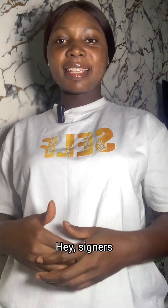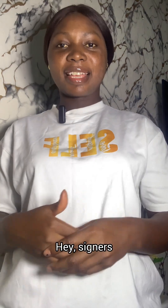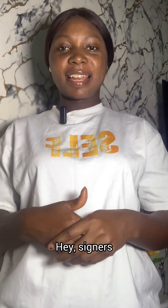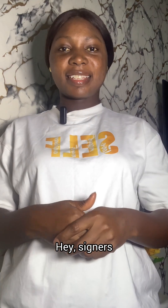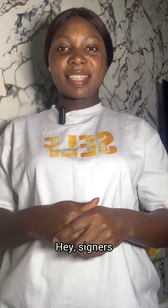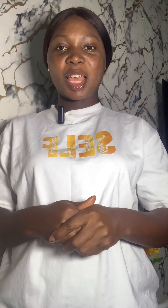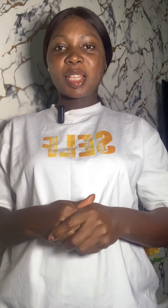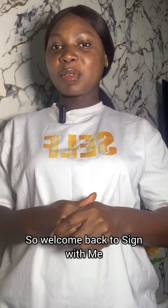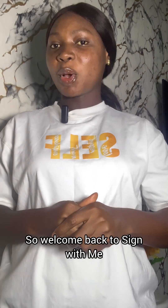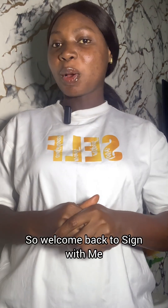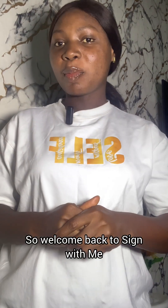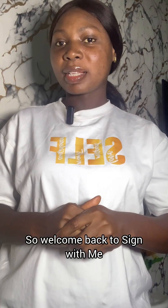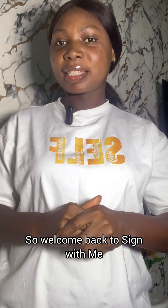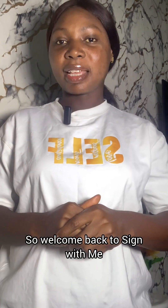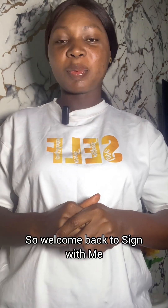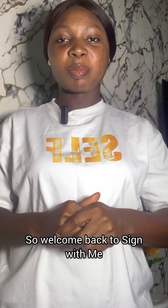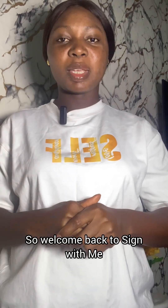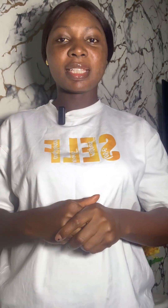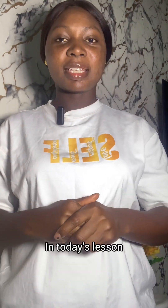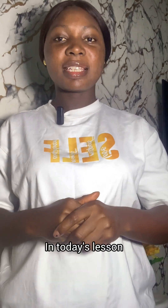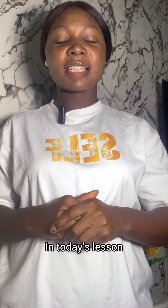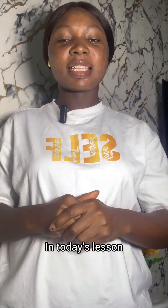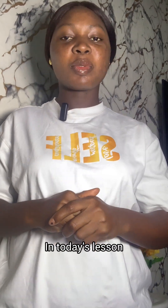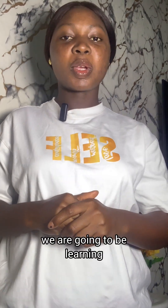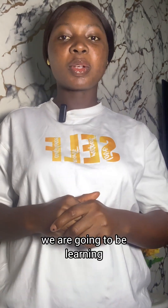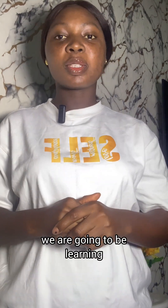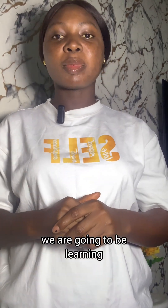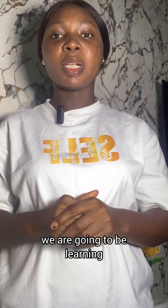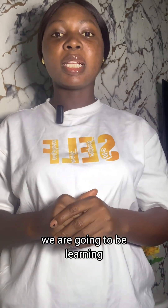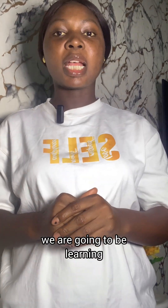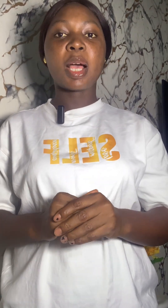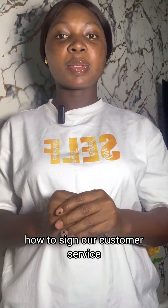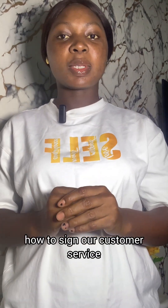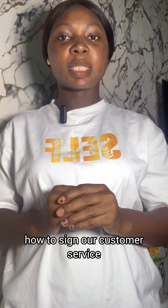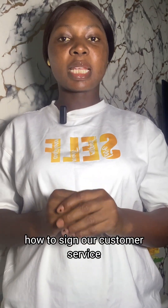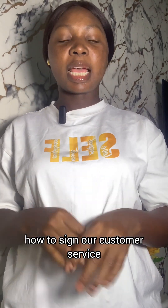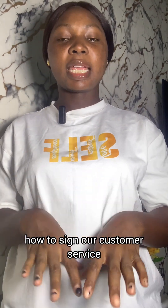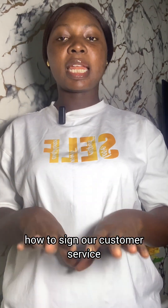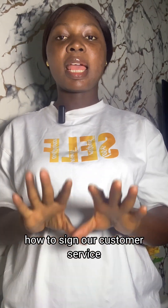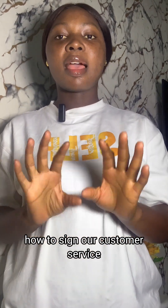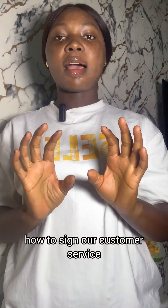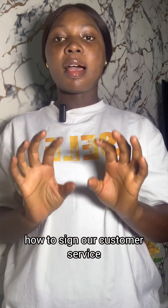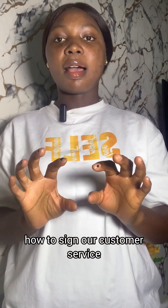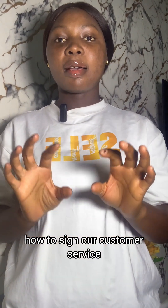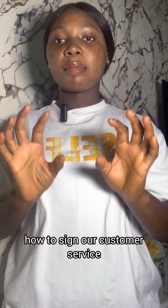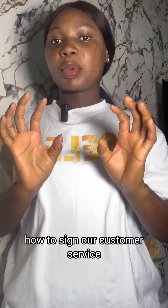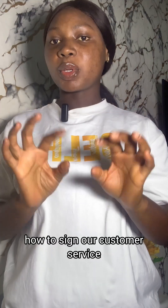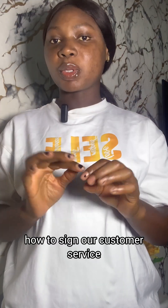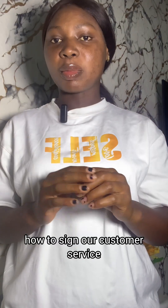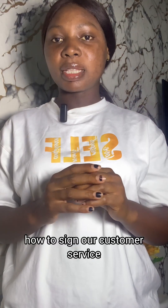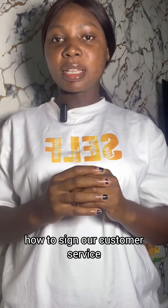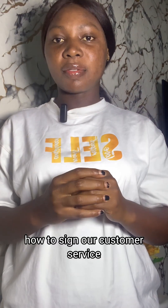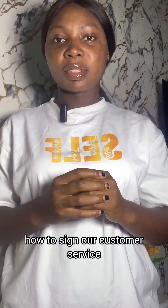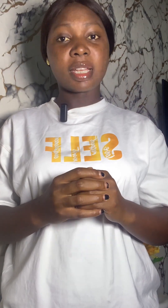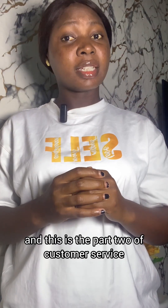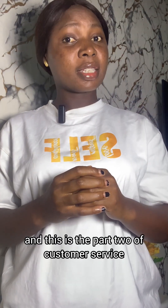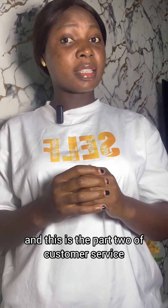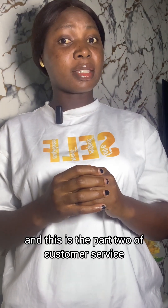Hey signers, so welcome back to Sign With Me. In today's lesson, we are going to be learning how to sign customer service, and this is the